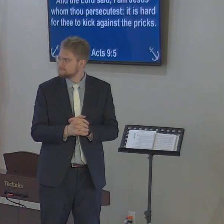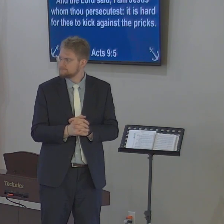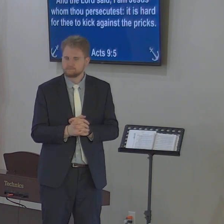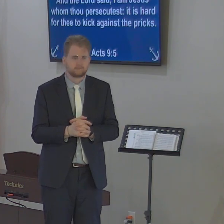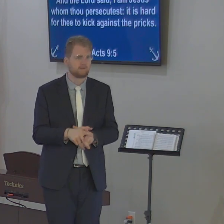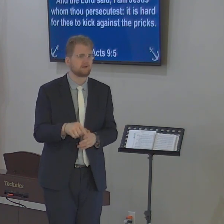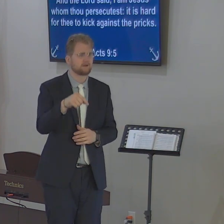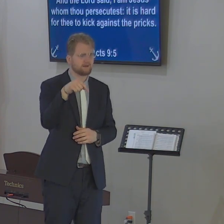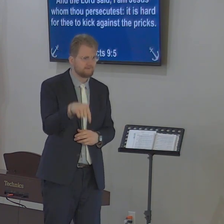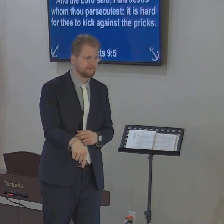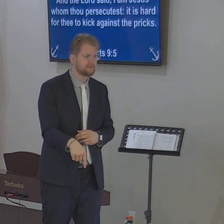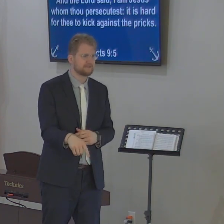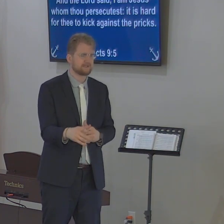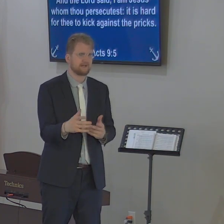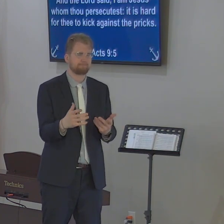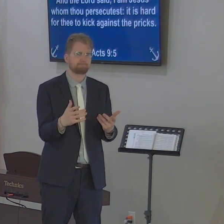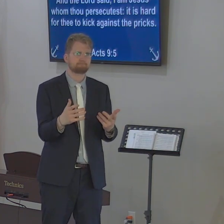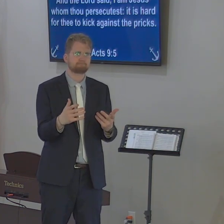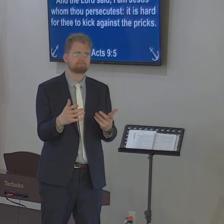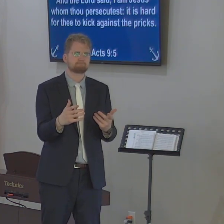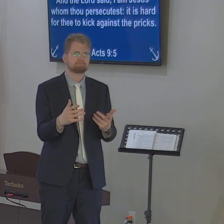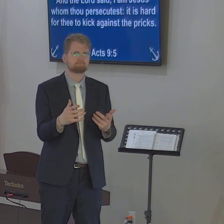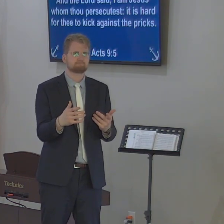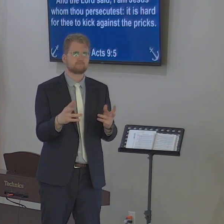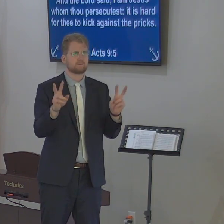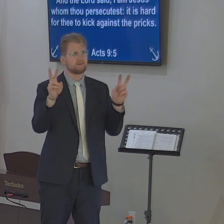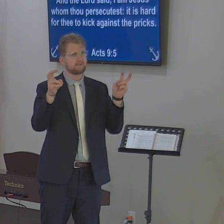This is in reference to what's called a goad.